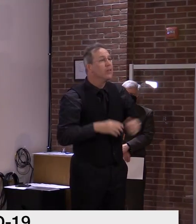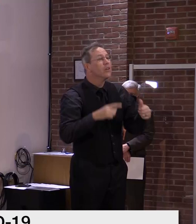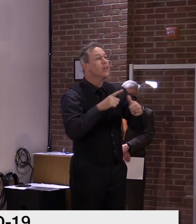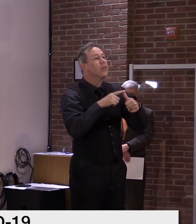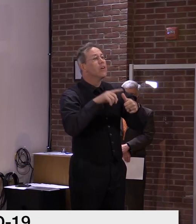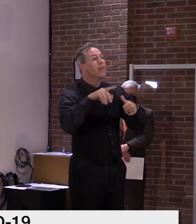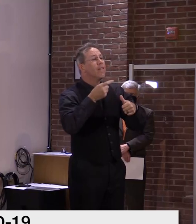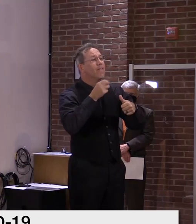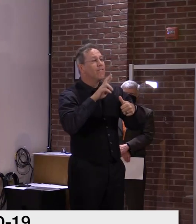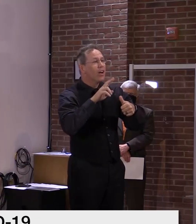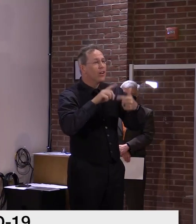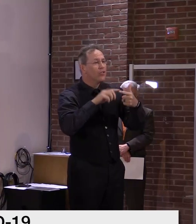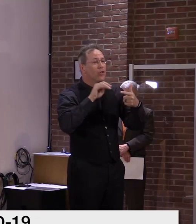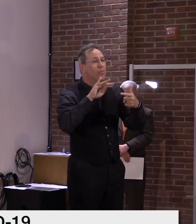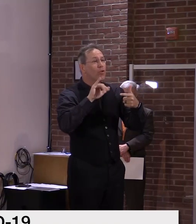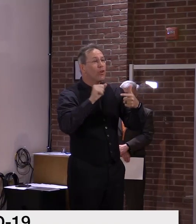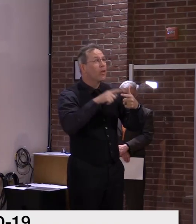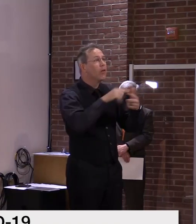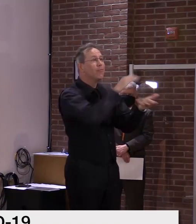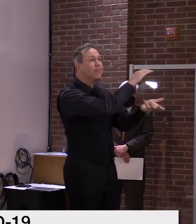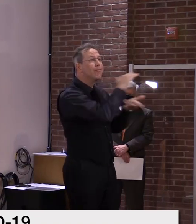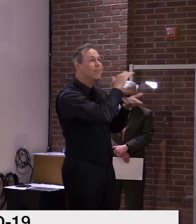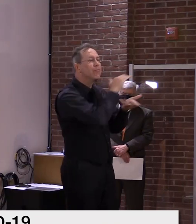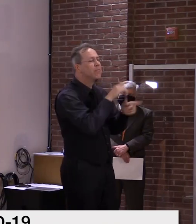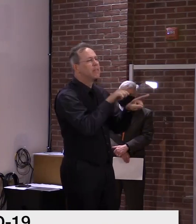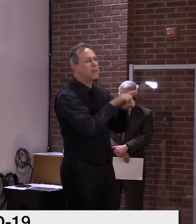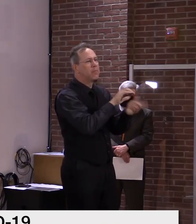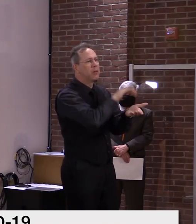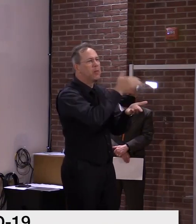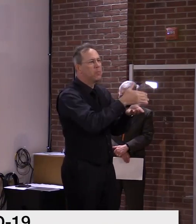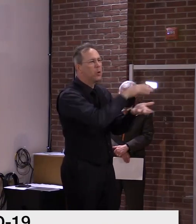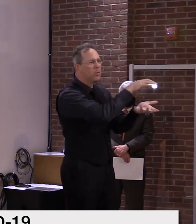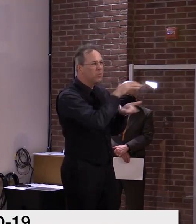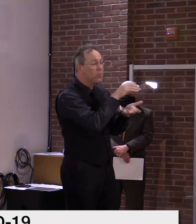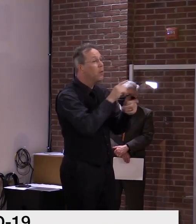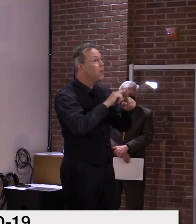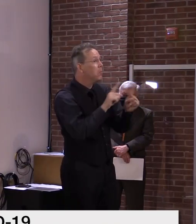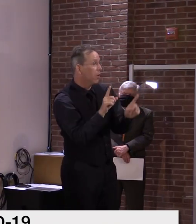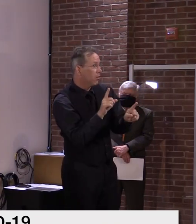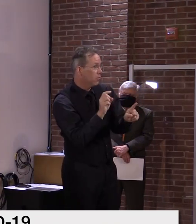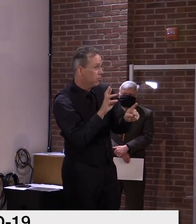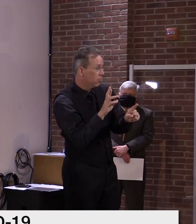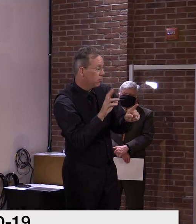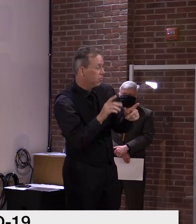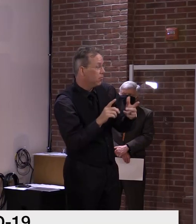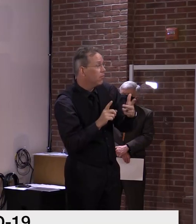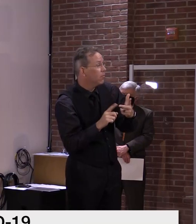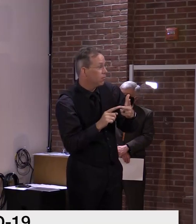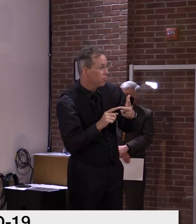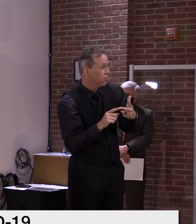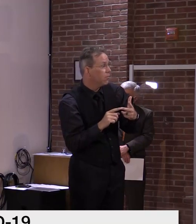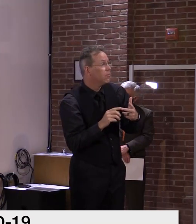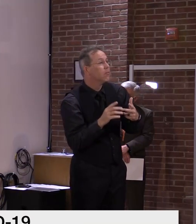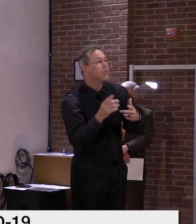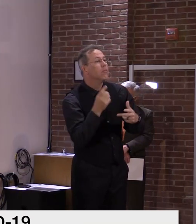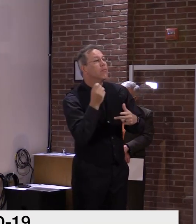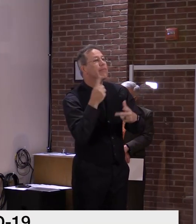the same as last week, but there won't be any Johnson & Johnson allocation this